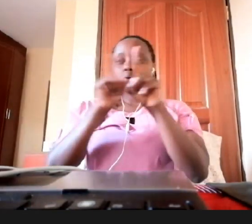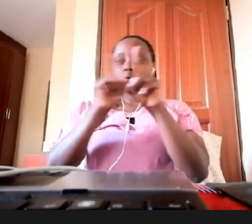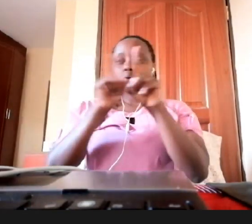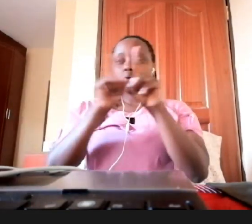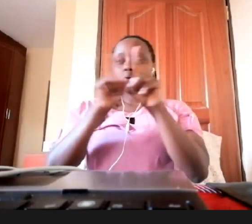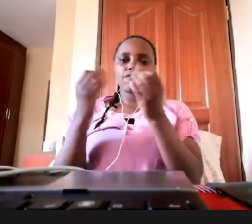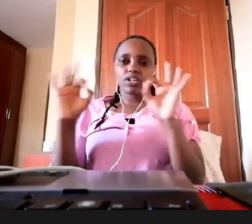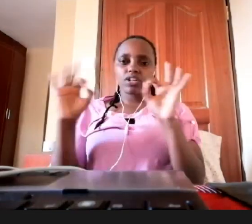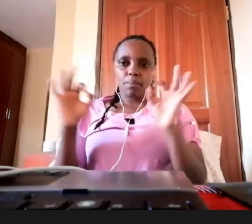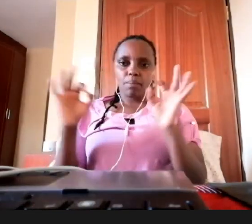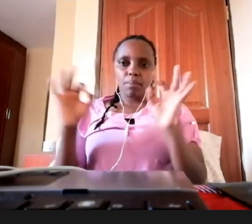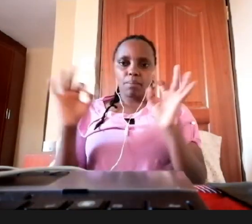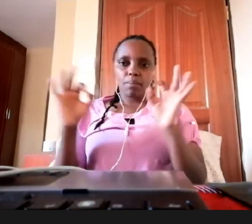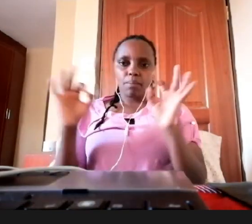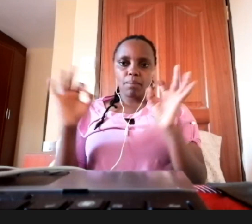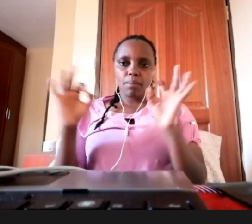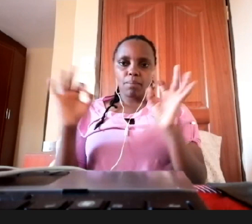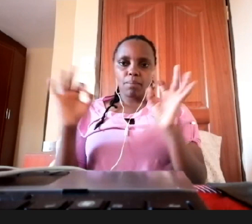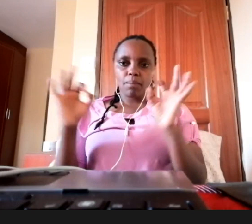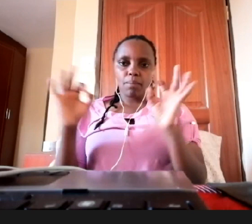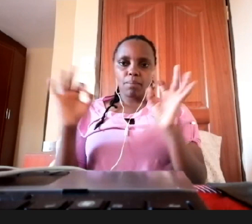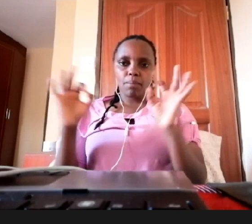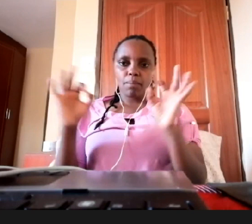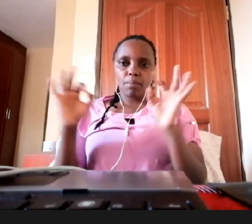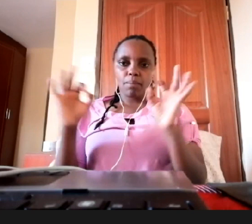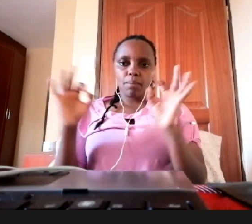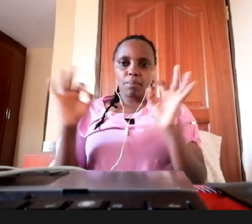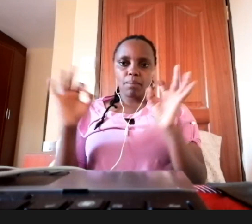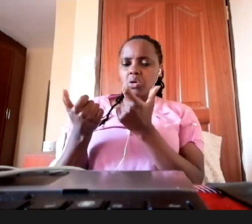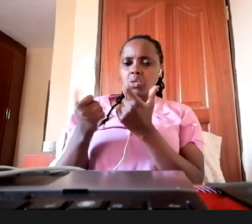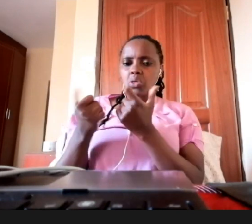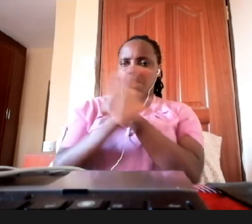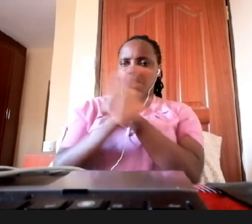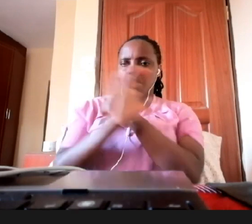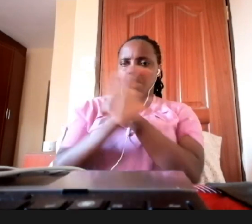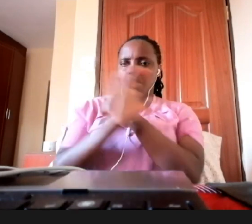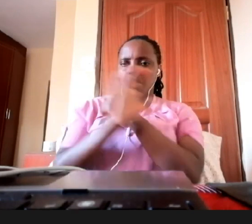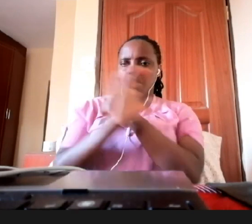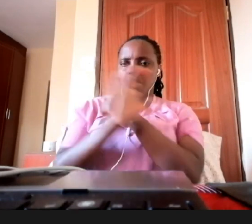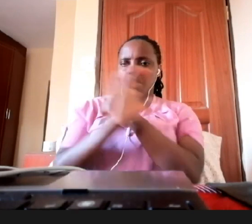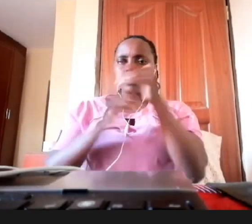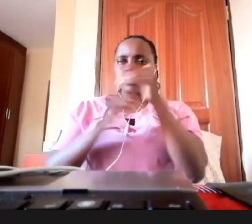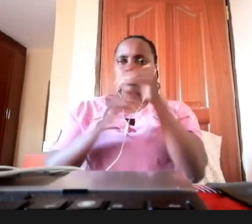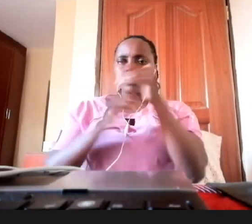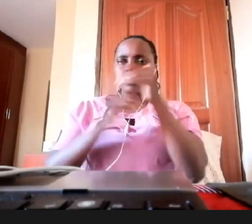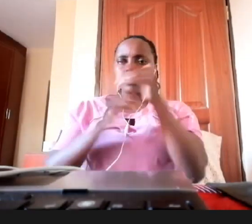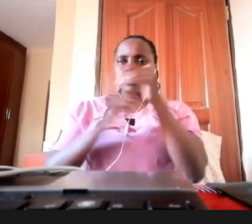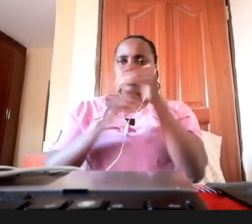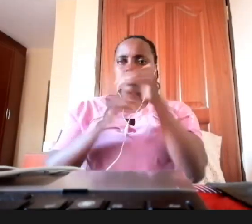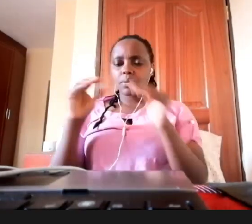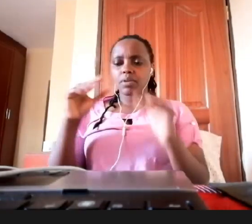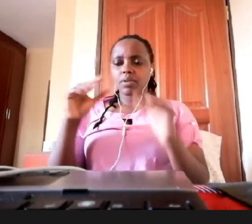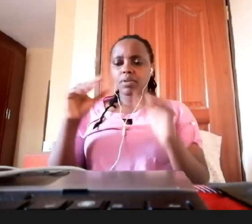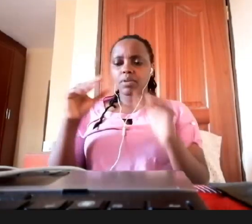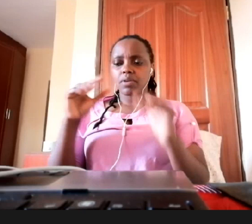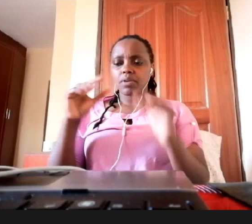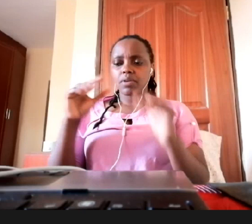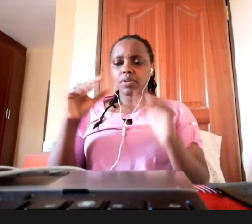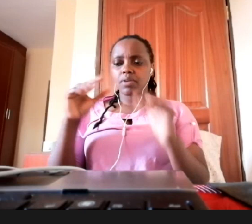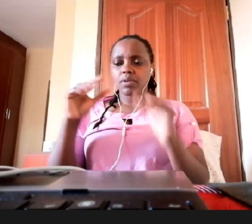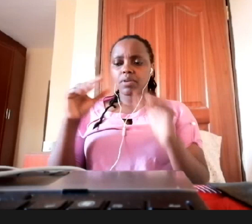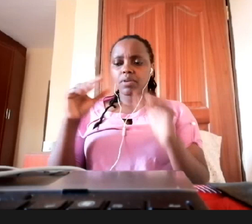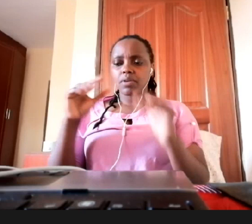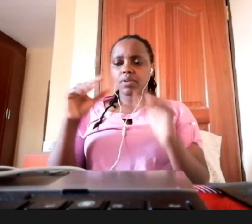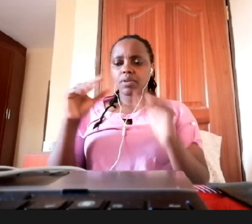freedoms. As several countries have done, Gabon is a signatory of the